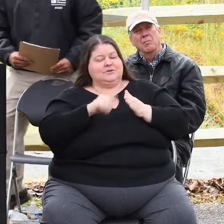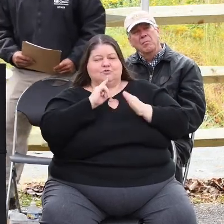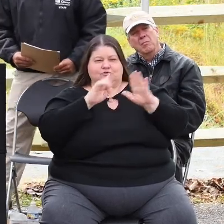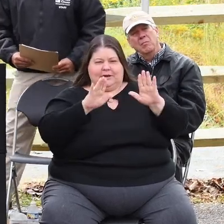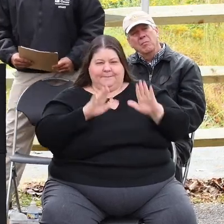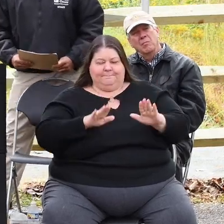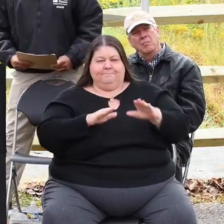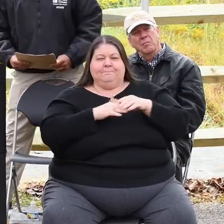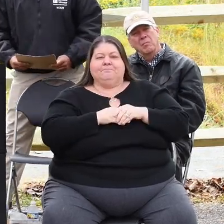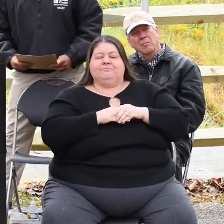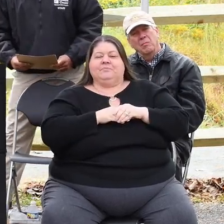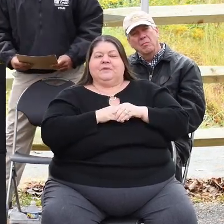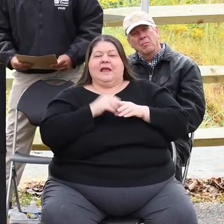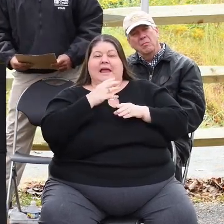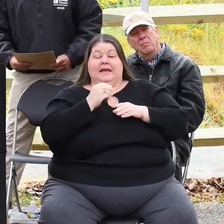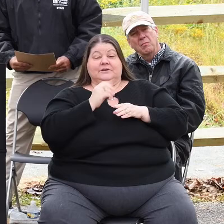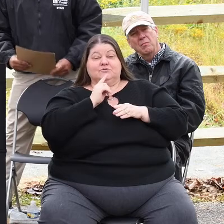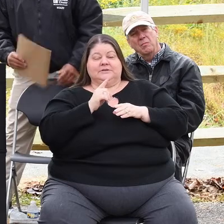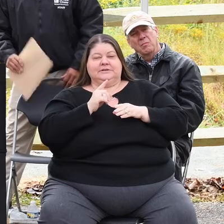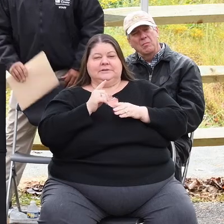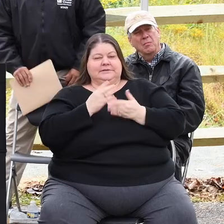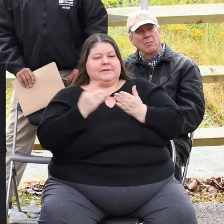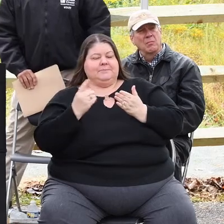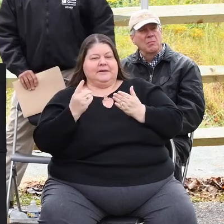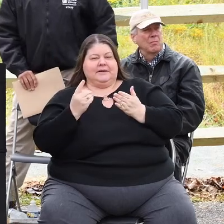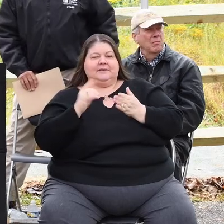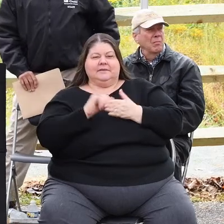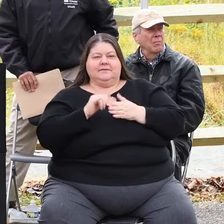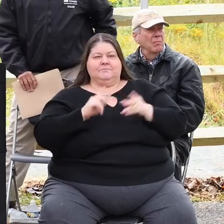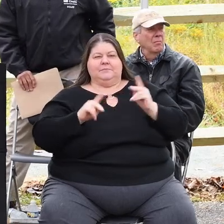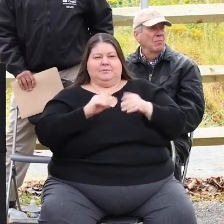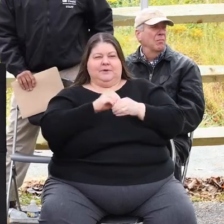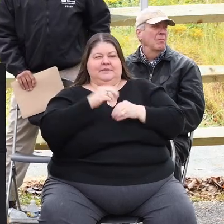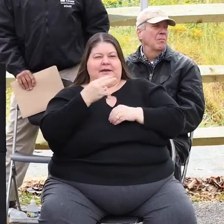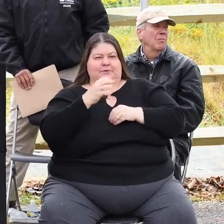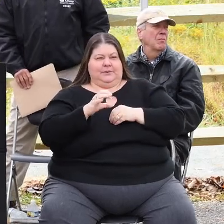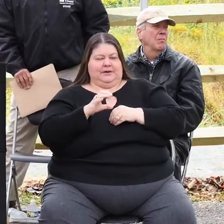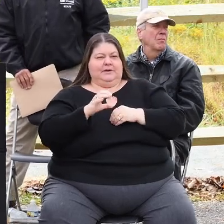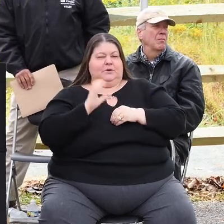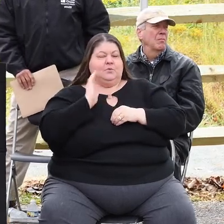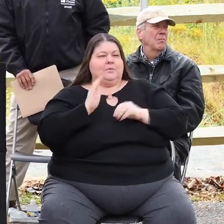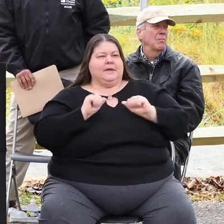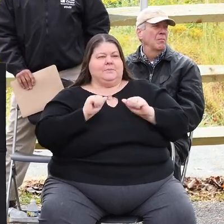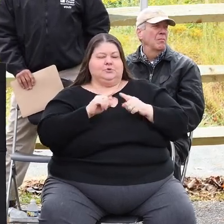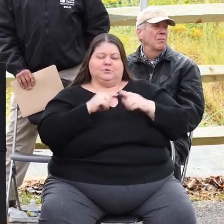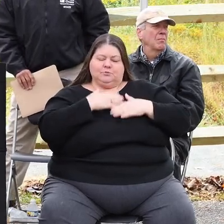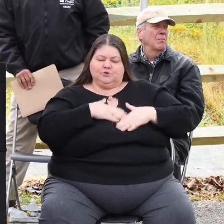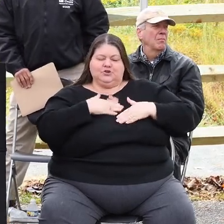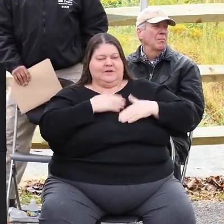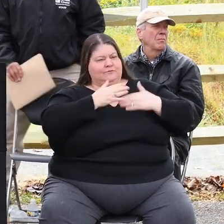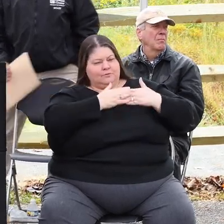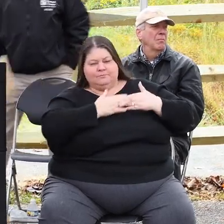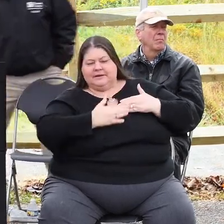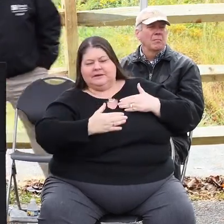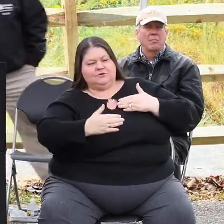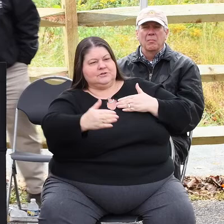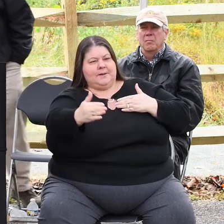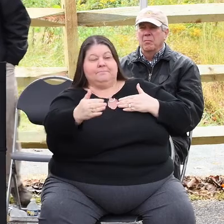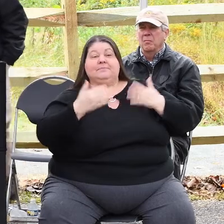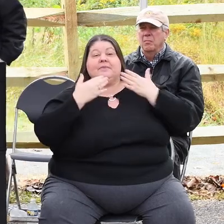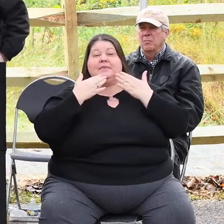and it's something that the folks in the county are going to be able to appreciate for many years to come. Thank you all very